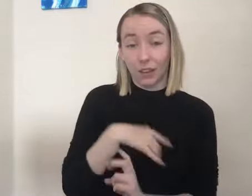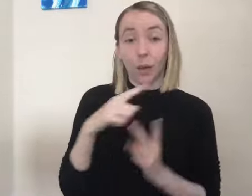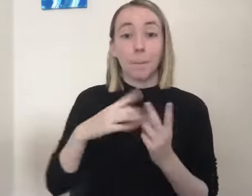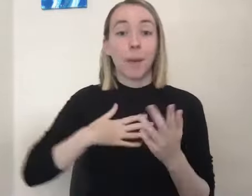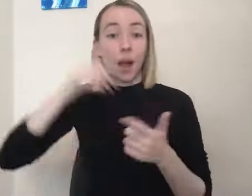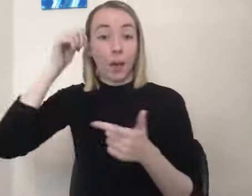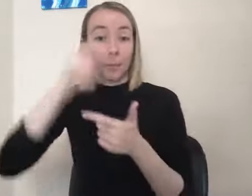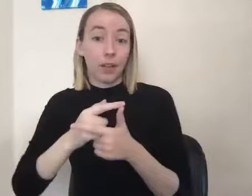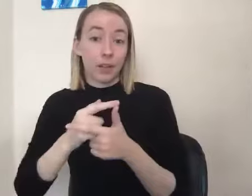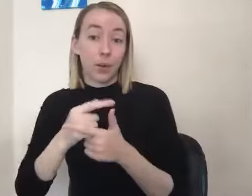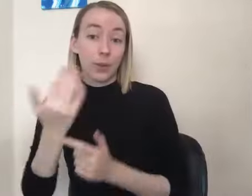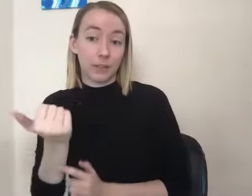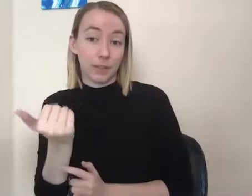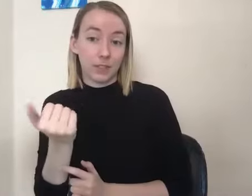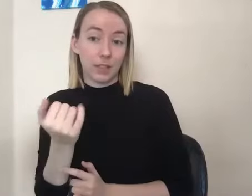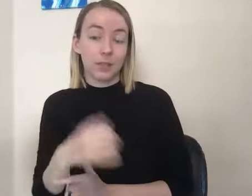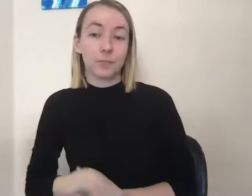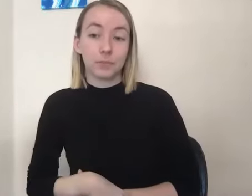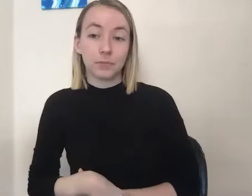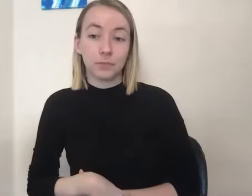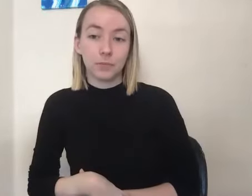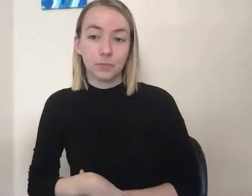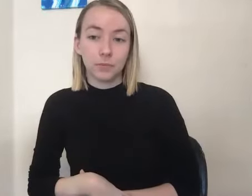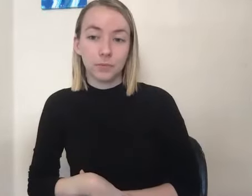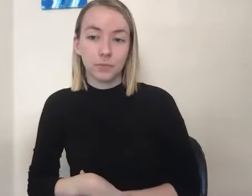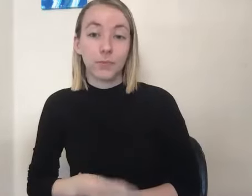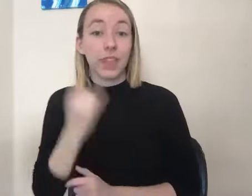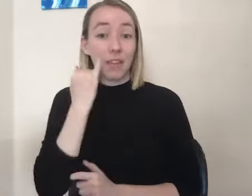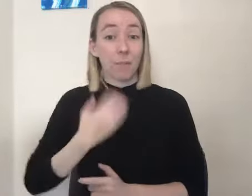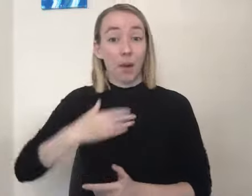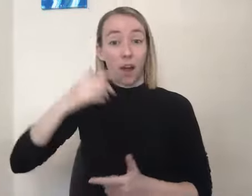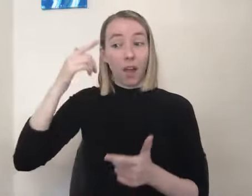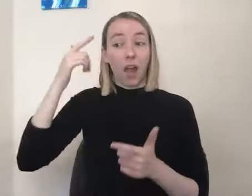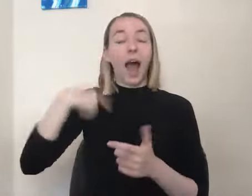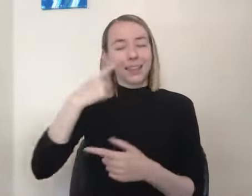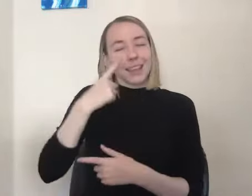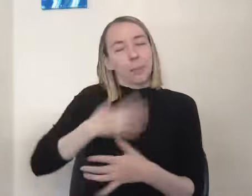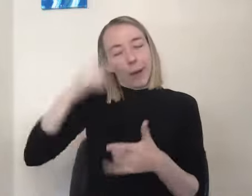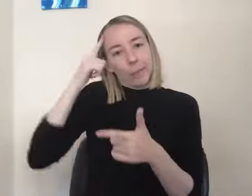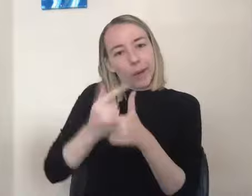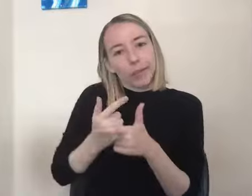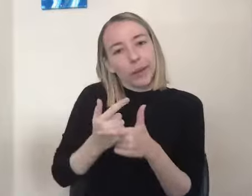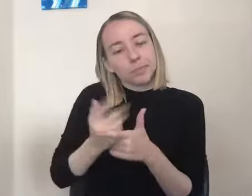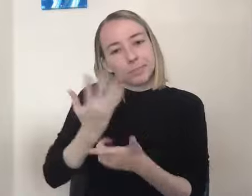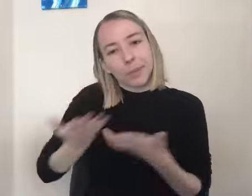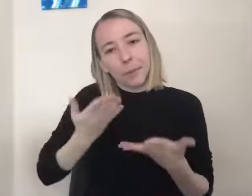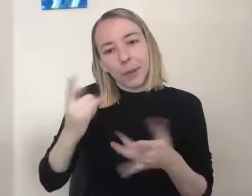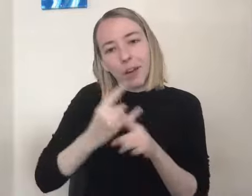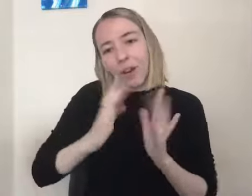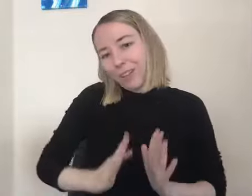him. And I don't share this often, but I will. When James was 18 and my brother was 15, and I